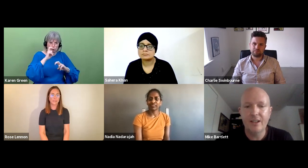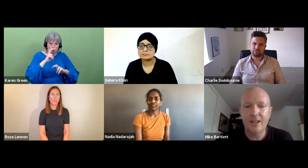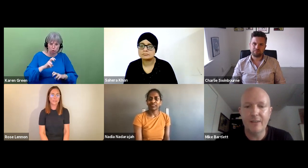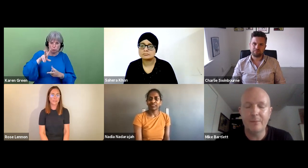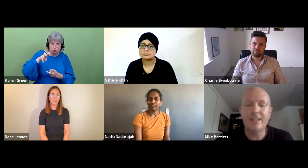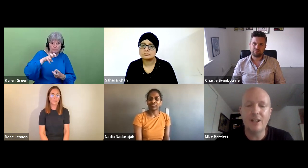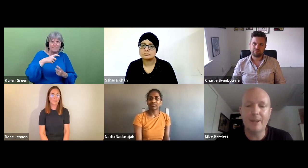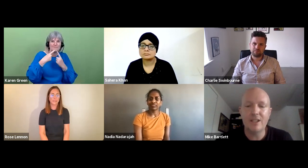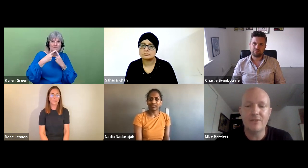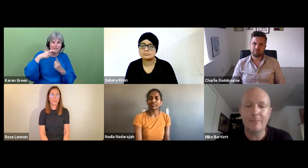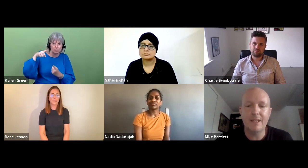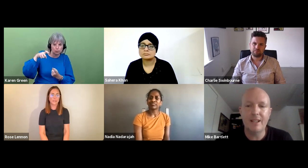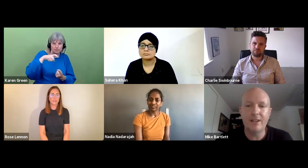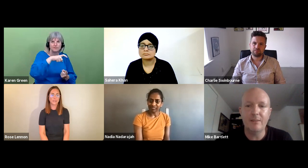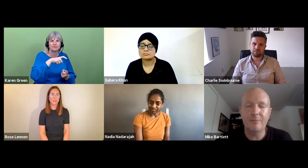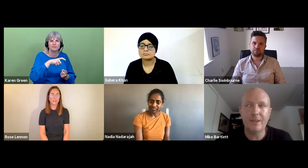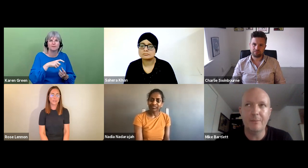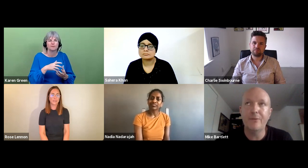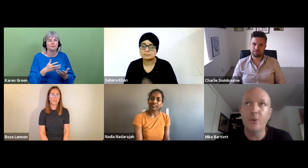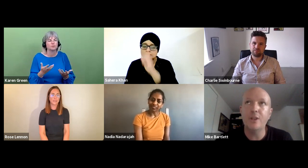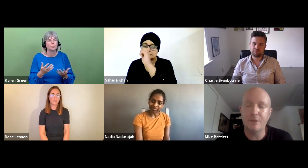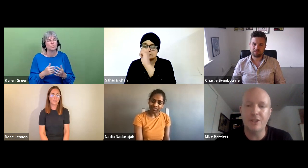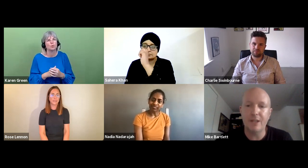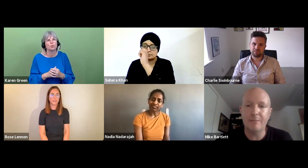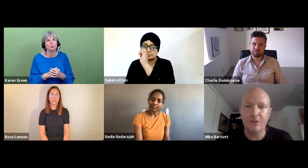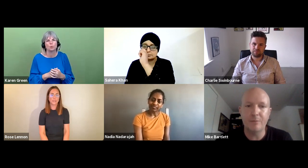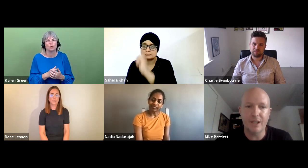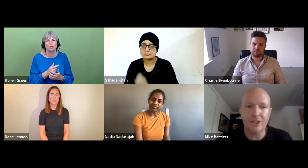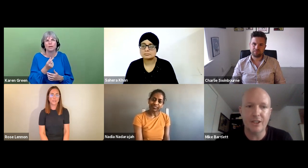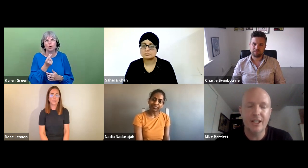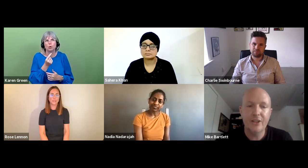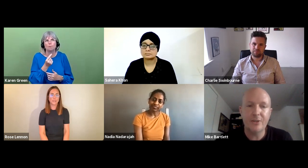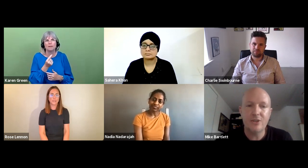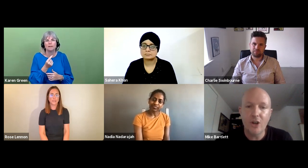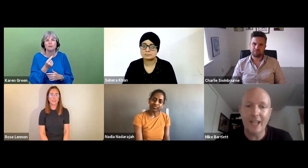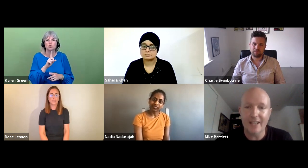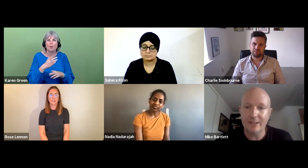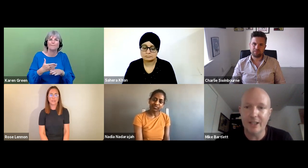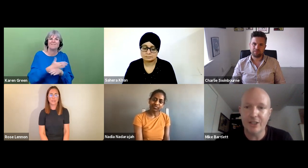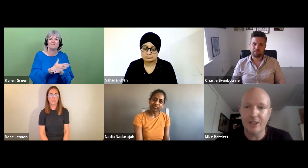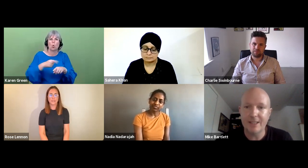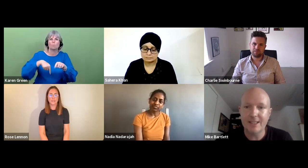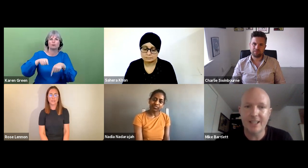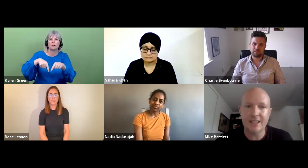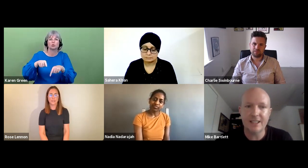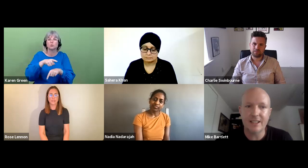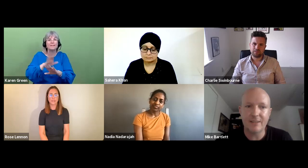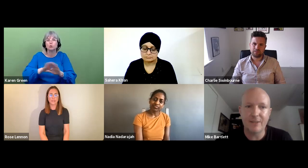that, for me, it's a combination of somebody before you produce, you're in production. So it's not the actor, actually, because the actor can feel